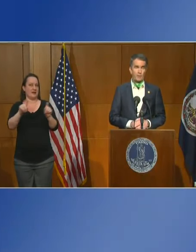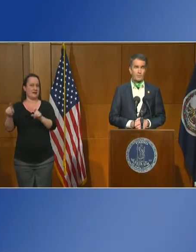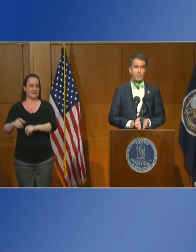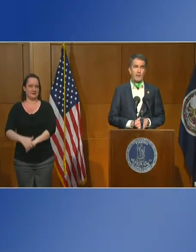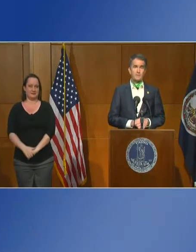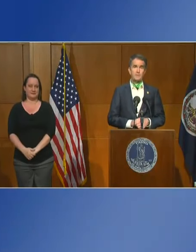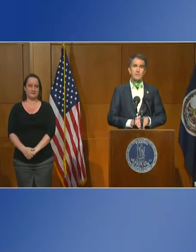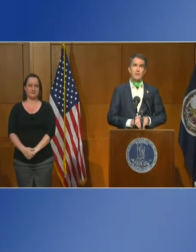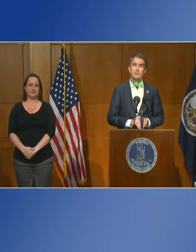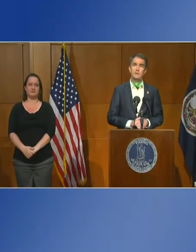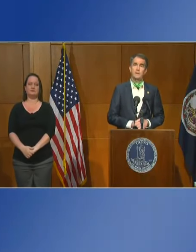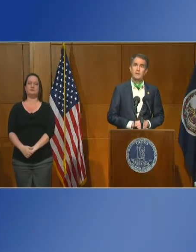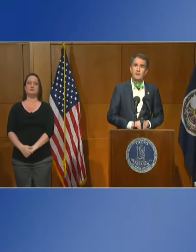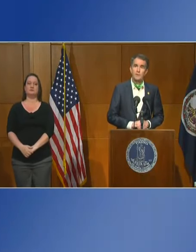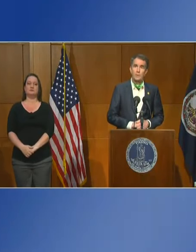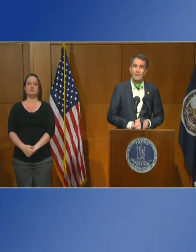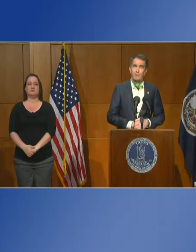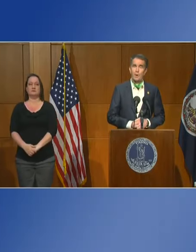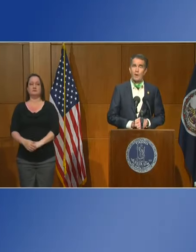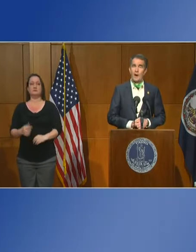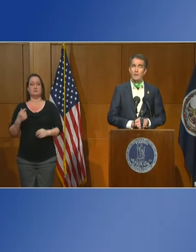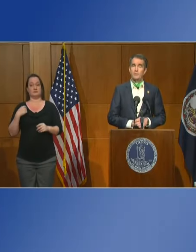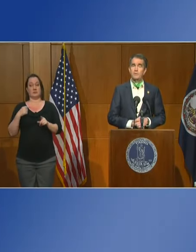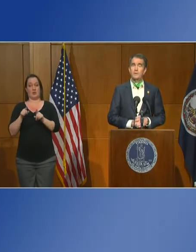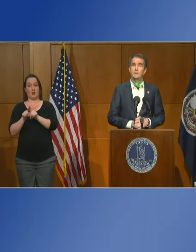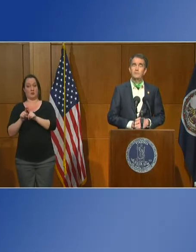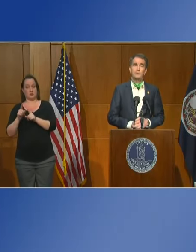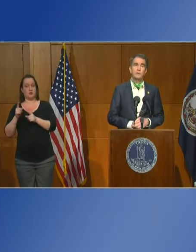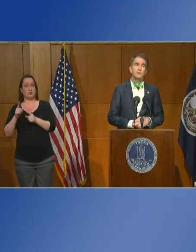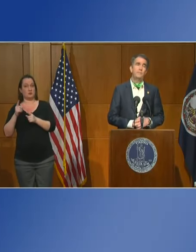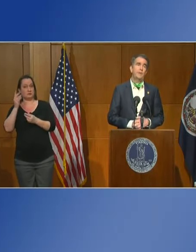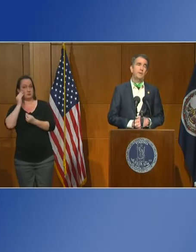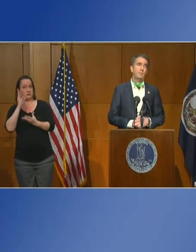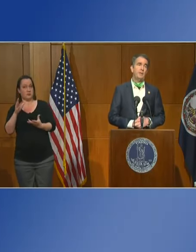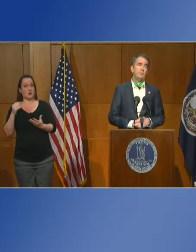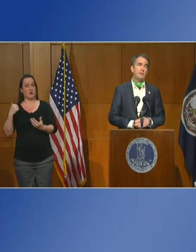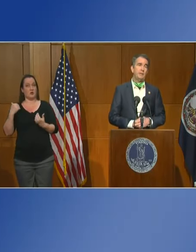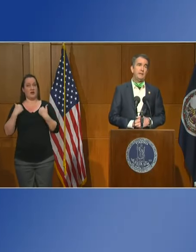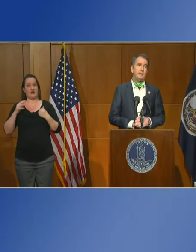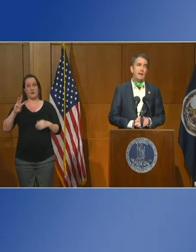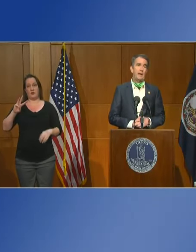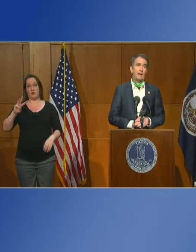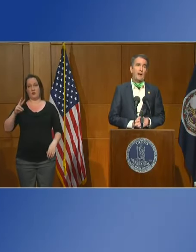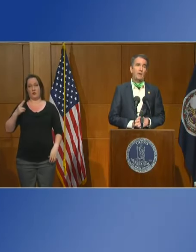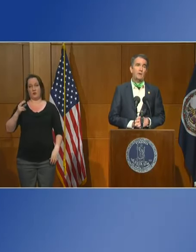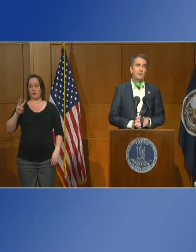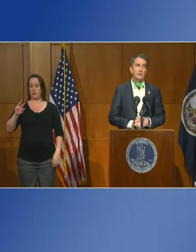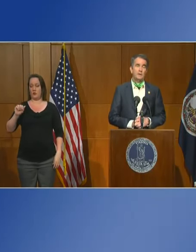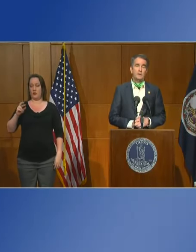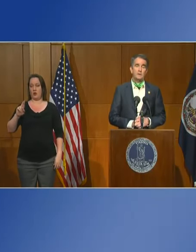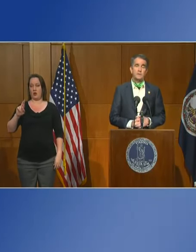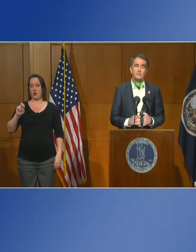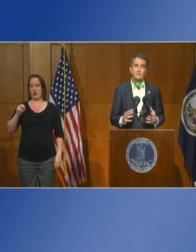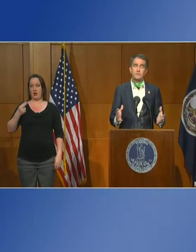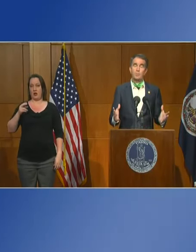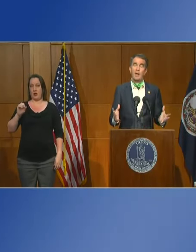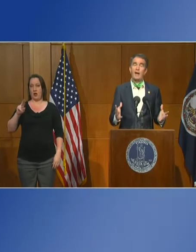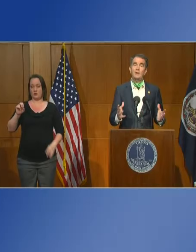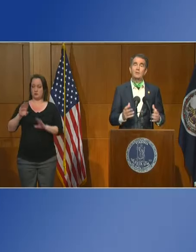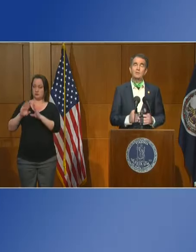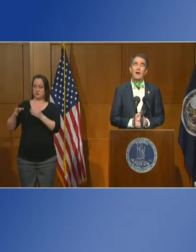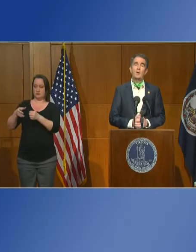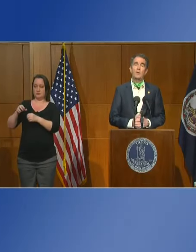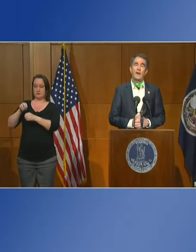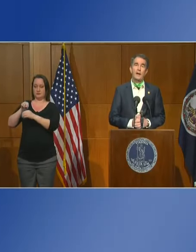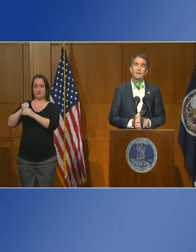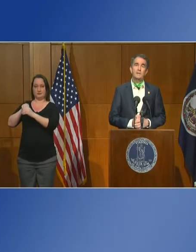I might also mention that we have a warehouse here in Virginia of PPE, and our supply